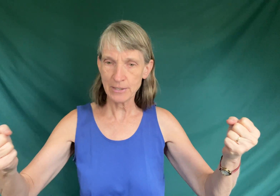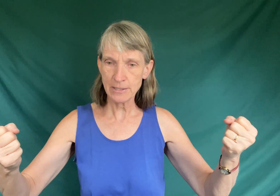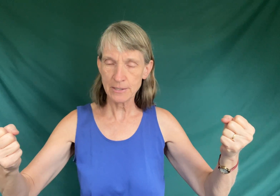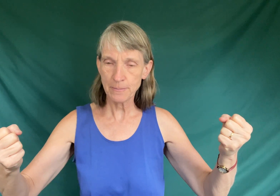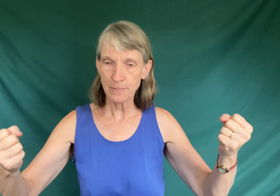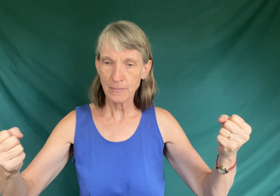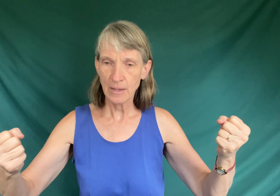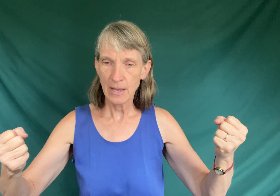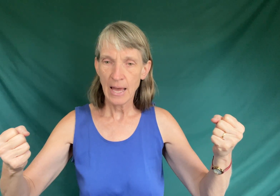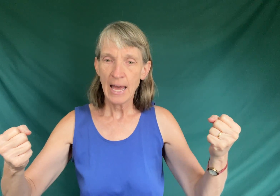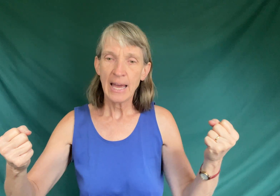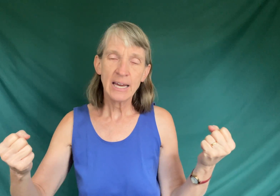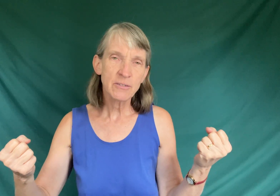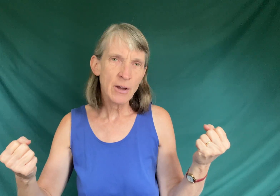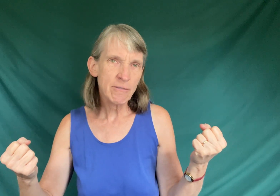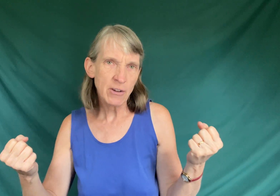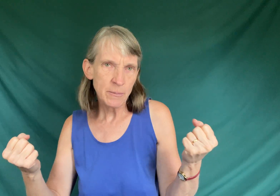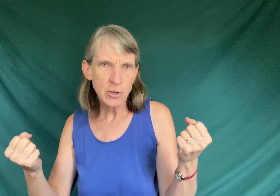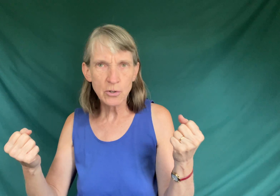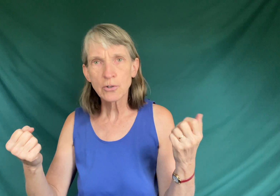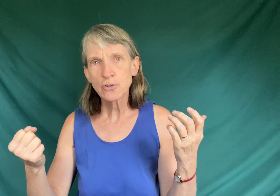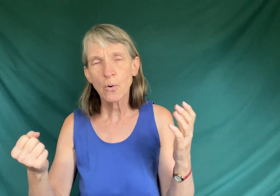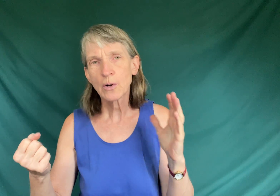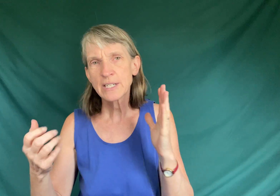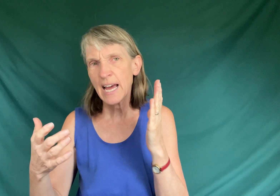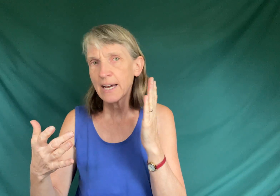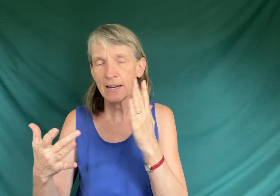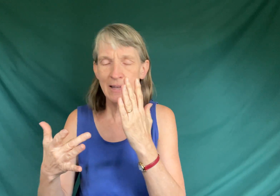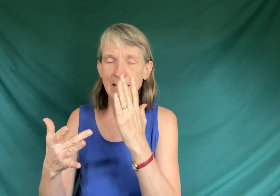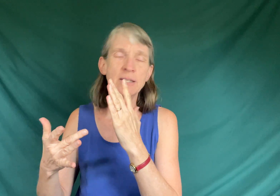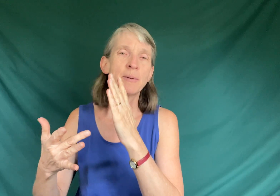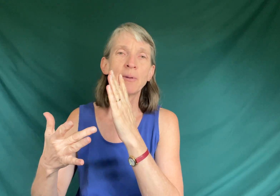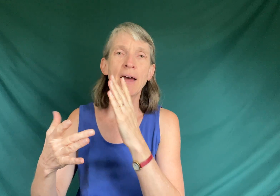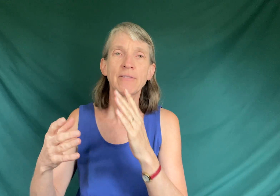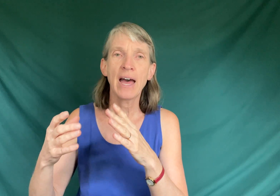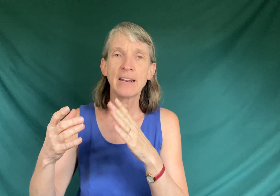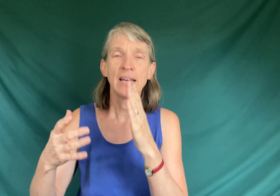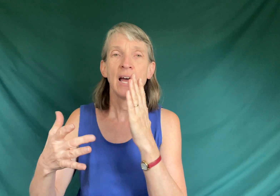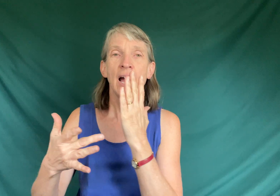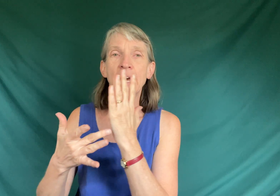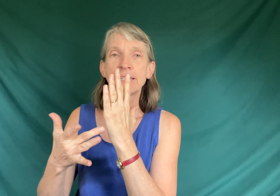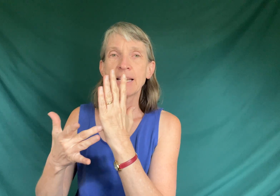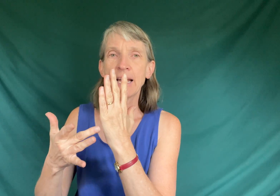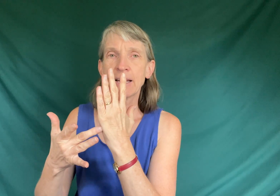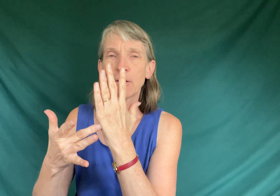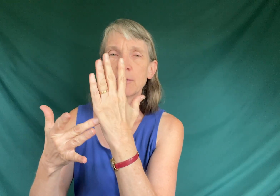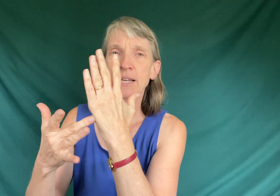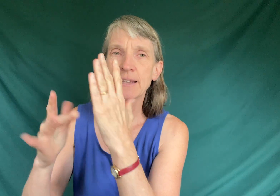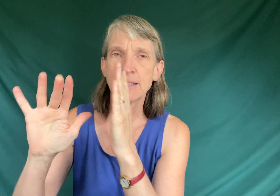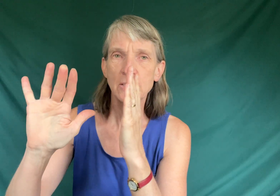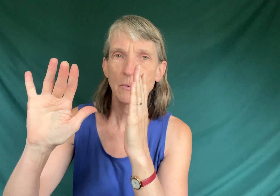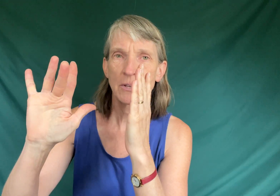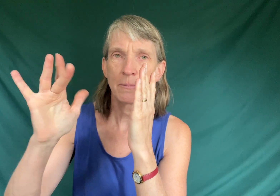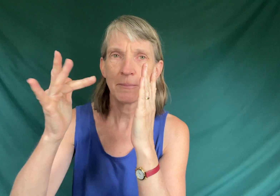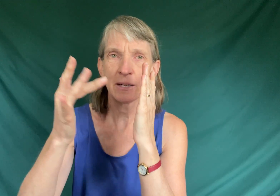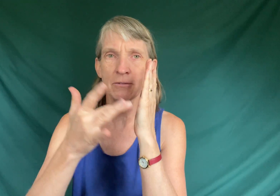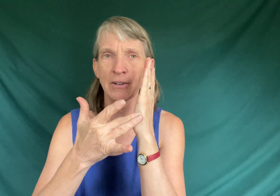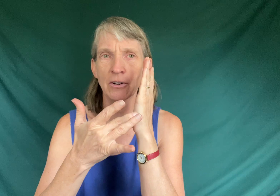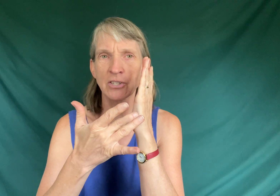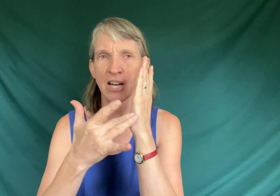wellness. And if you have computers or tech class, some people have that. Tech goes like this with your middle finger